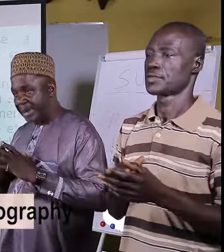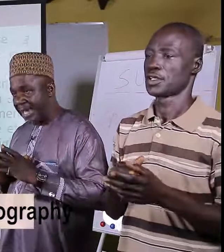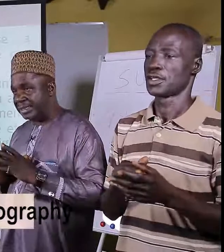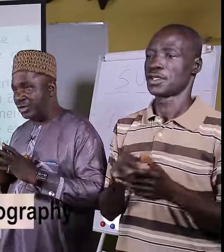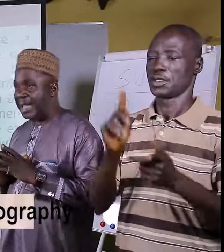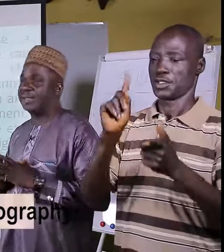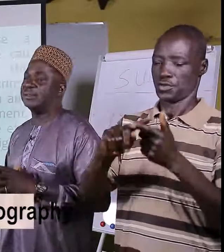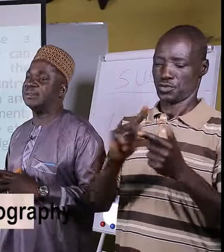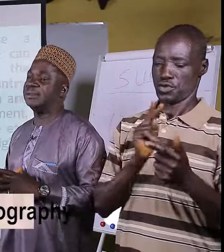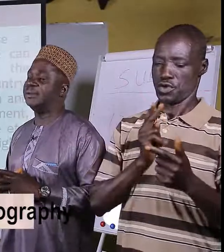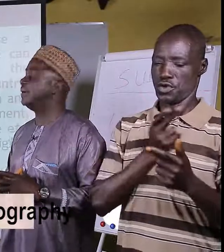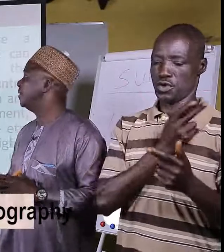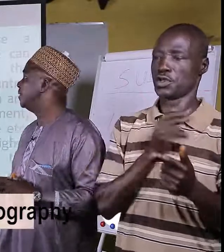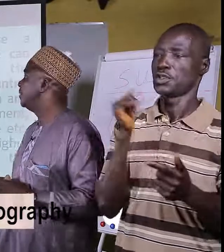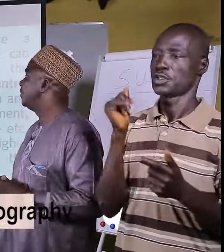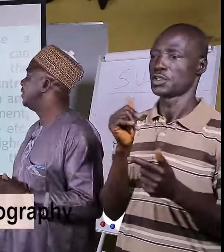to man.